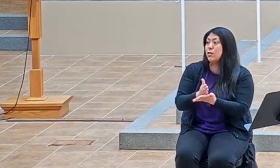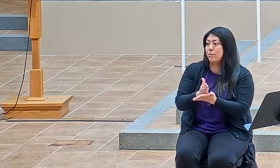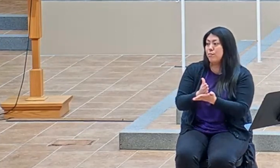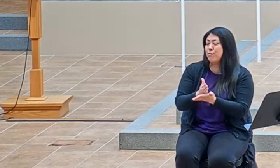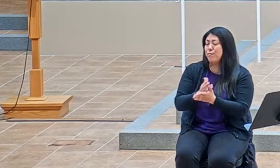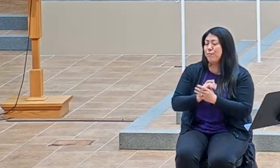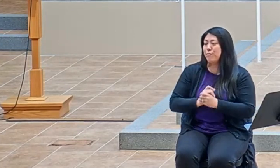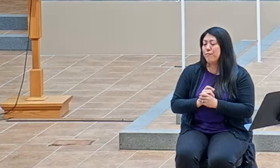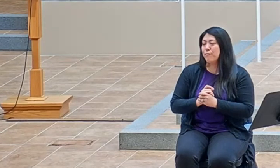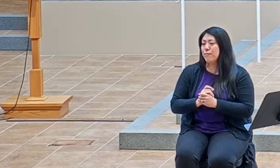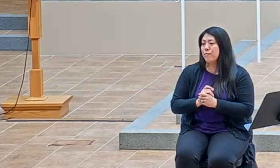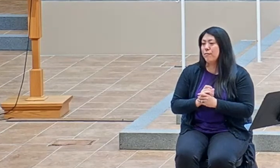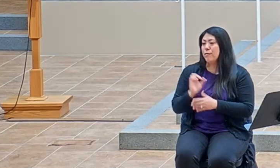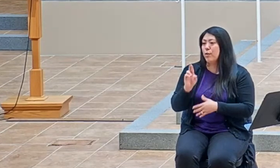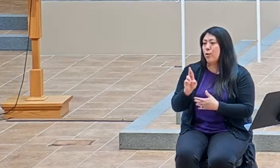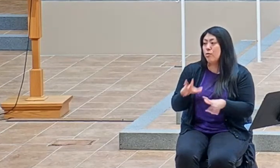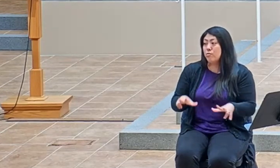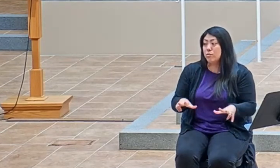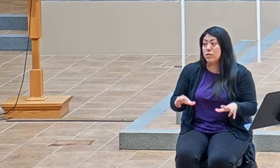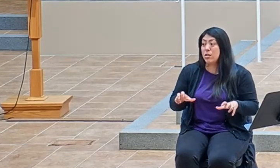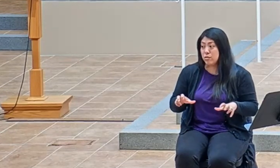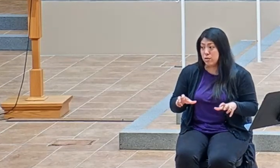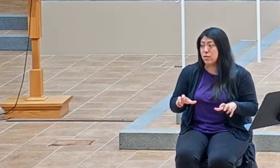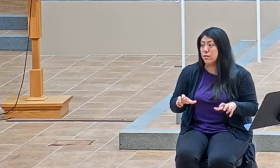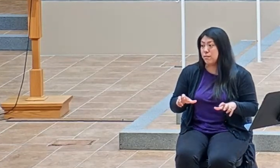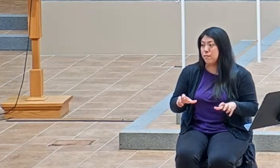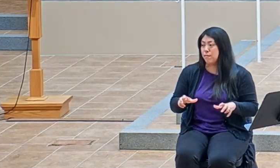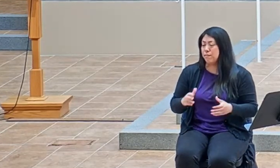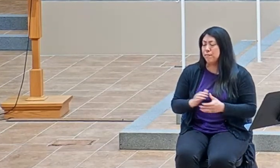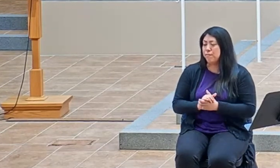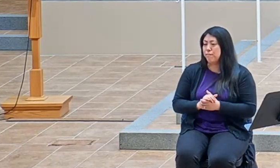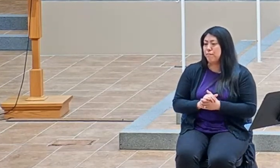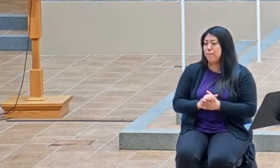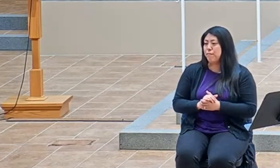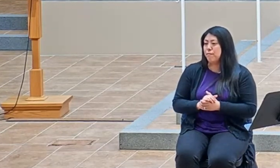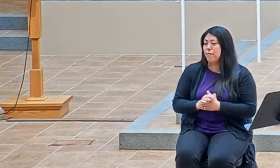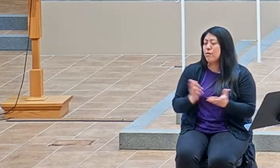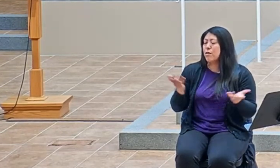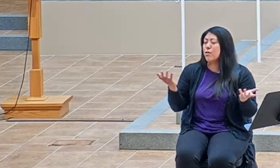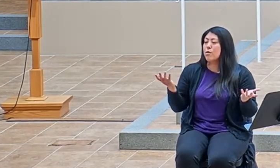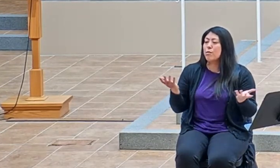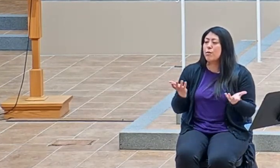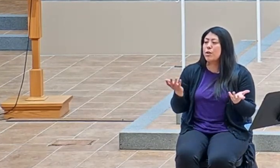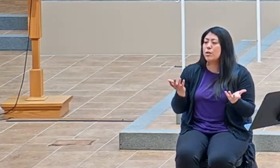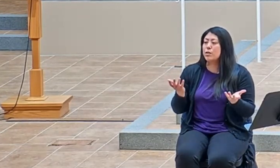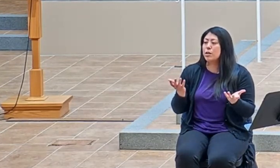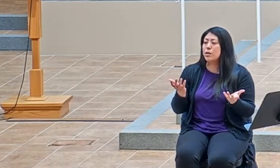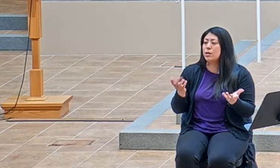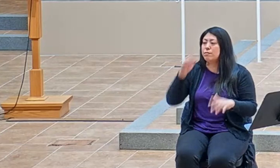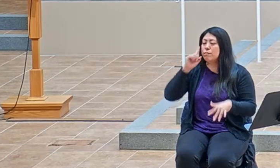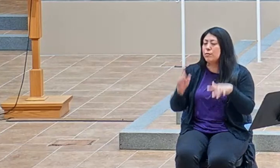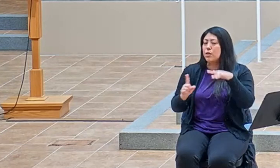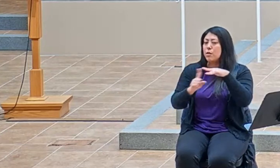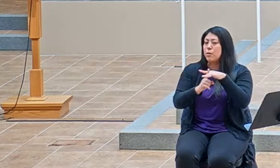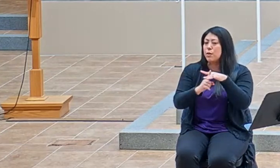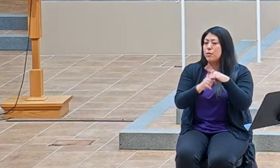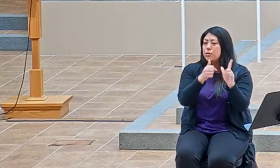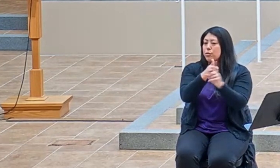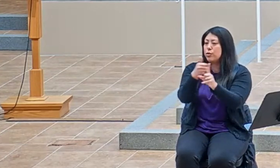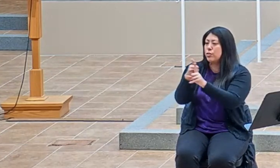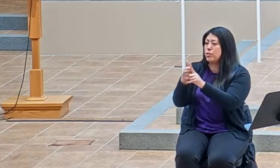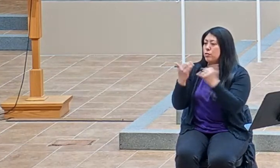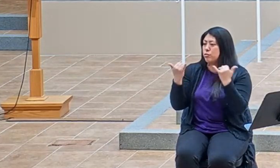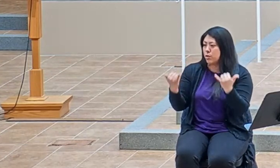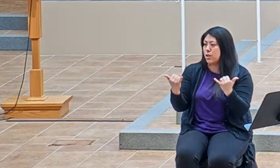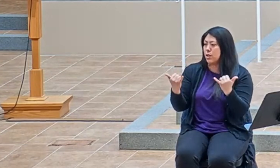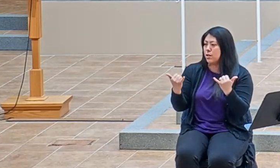our lives, or selfishness. What is it that pops in your mind right